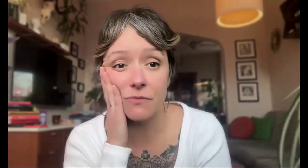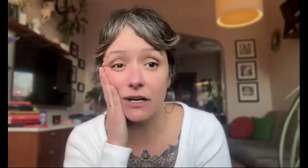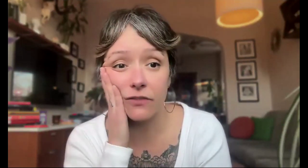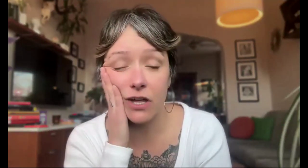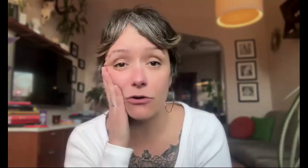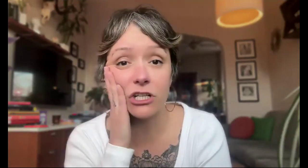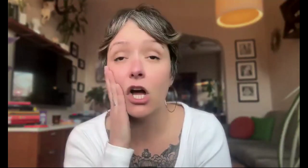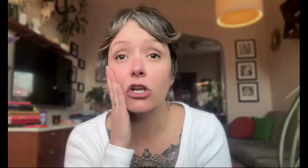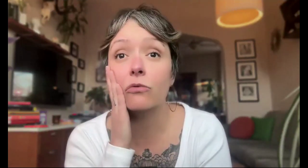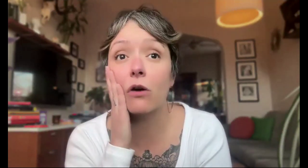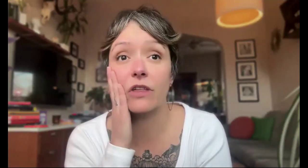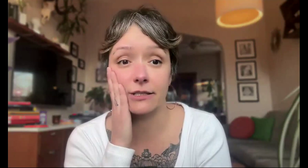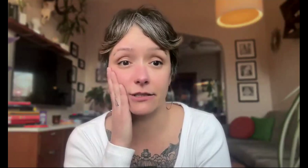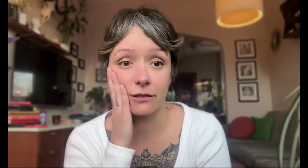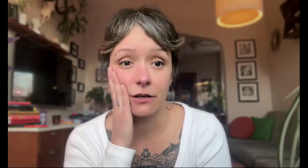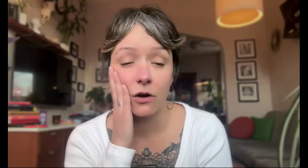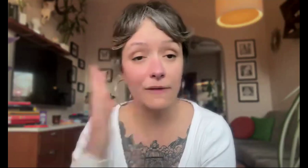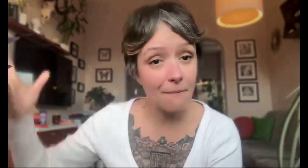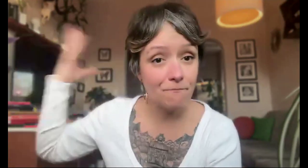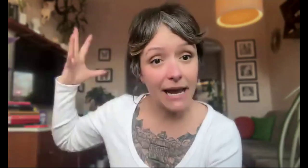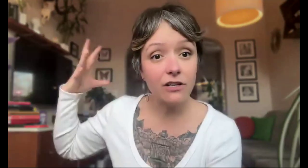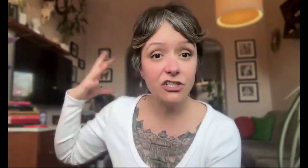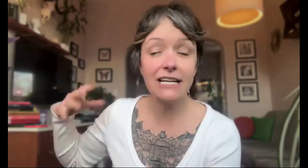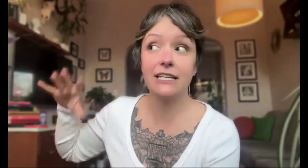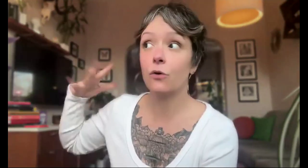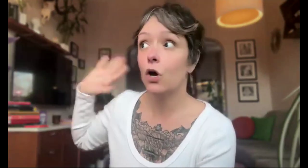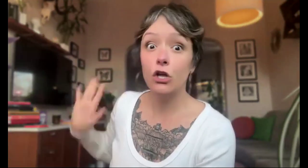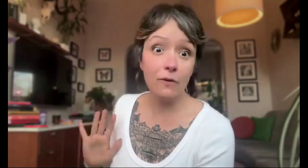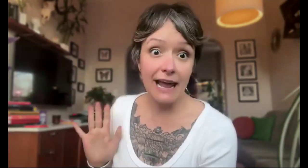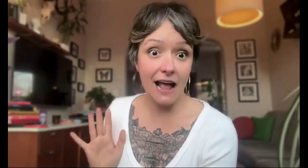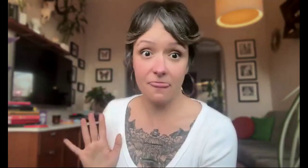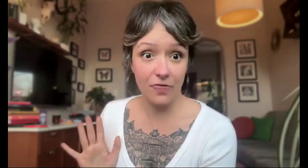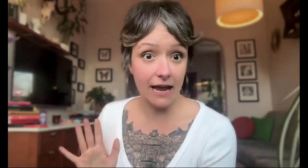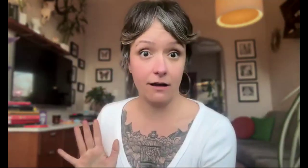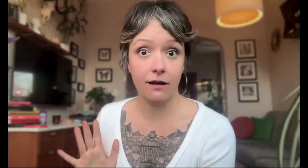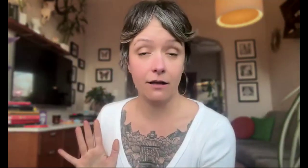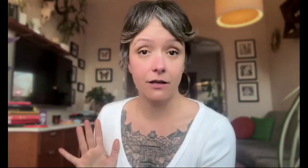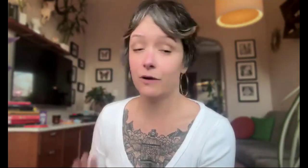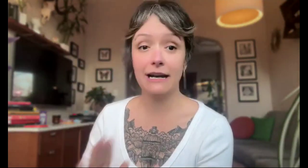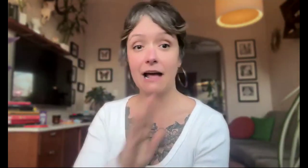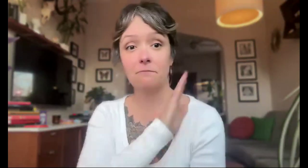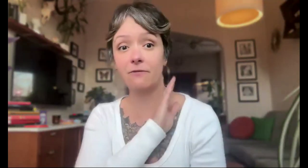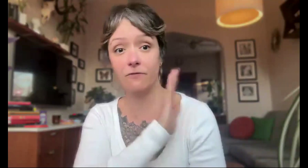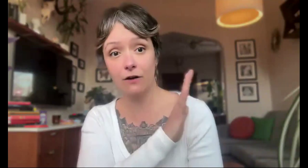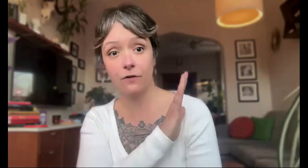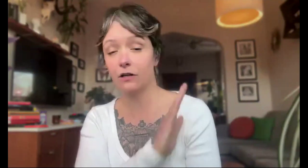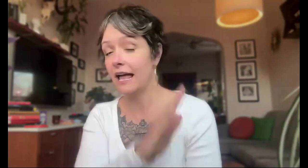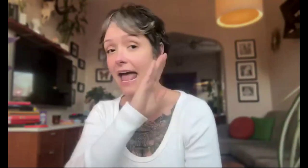in the middle of the emotion. You know this. When that bear is chasing you, you can't think. You cannot be fearful